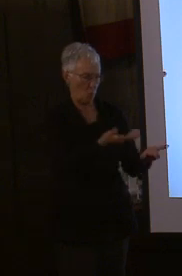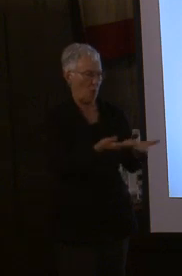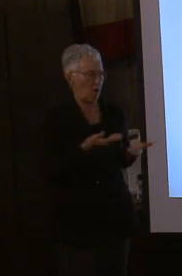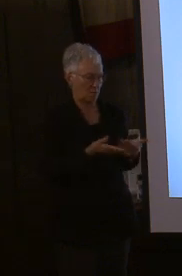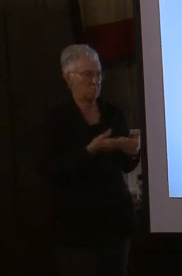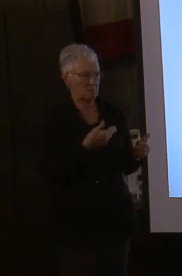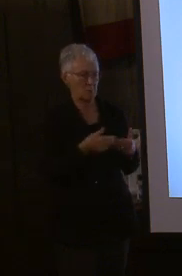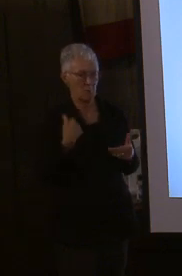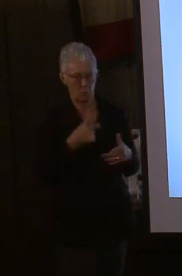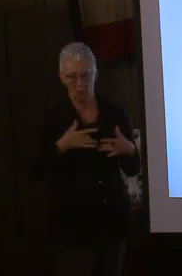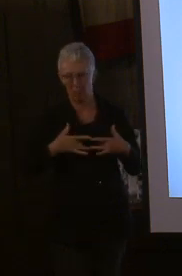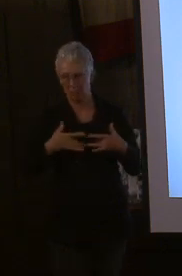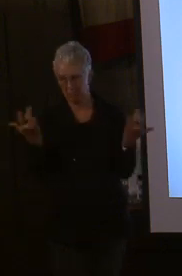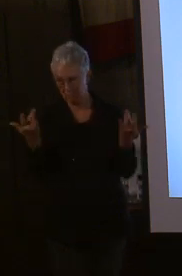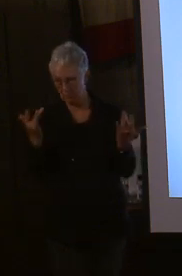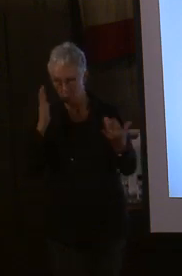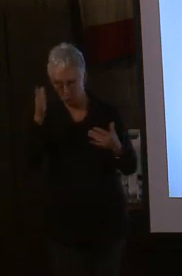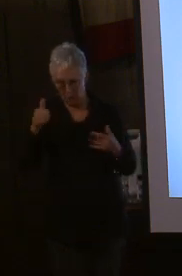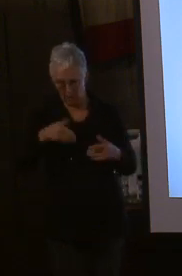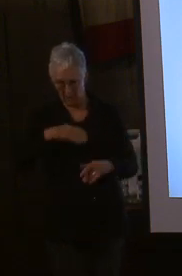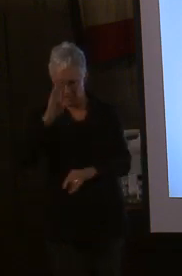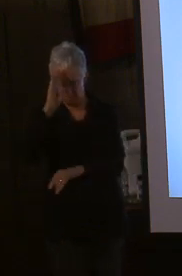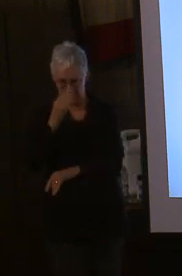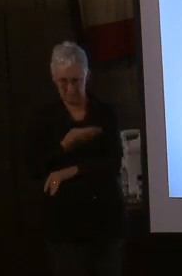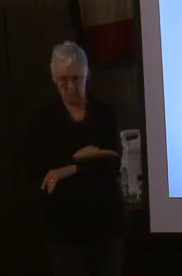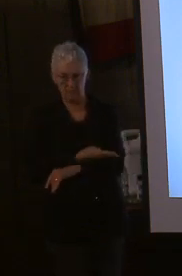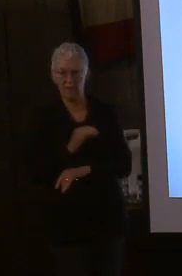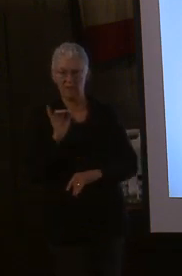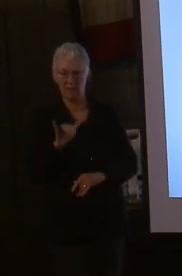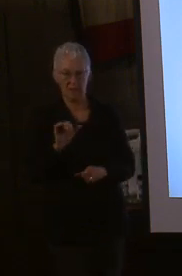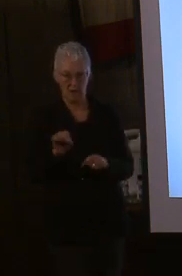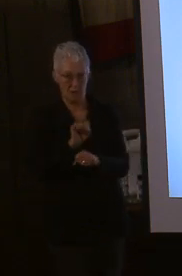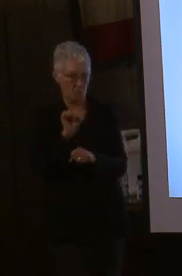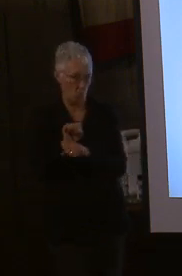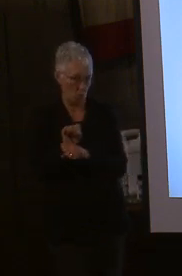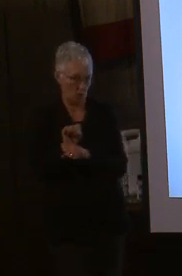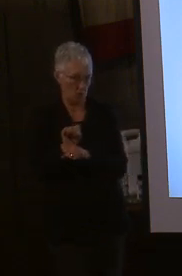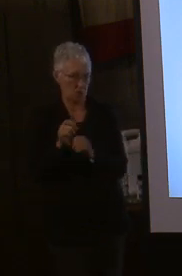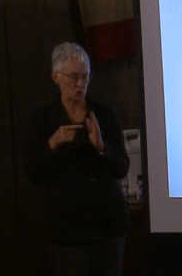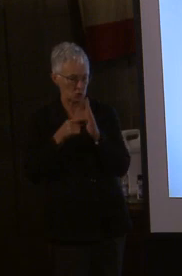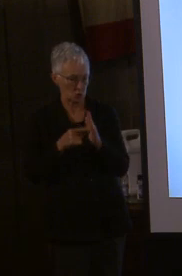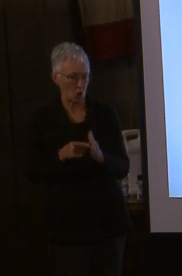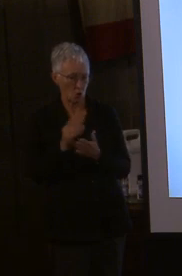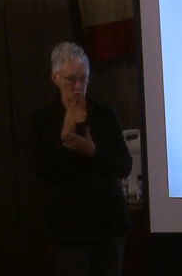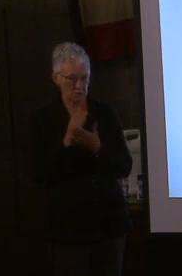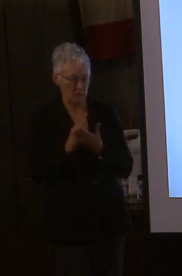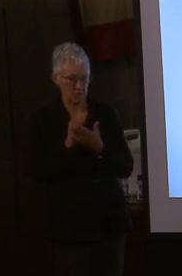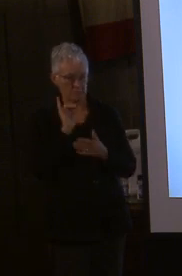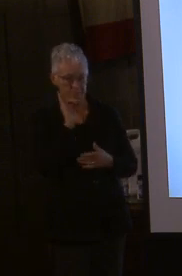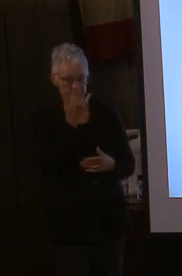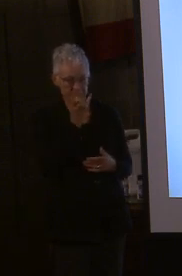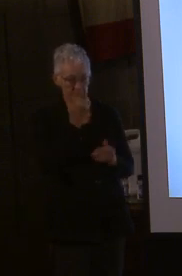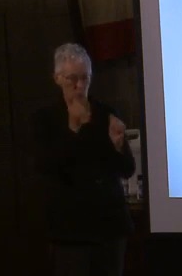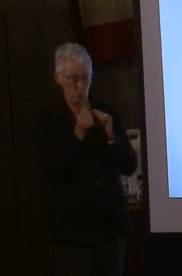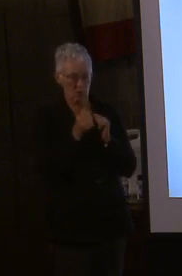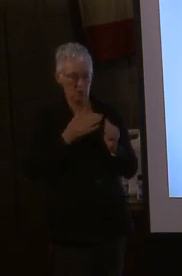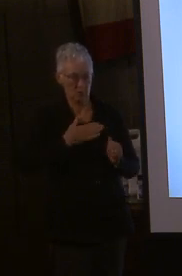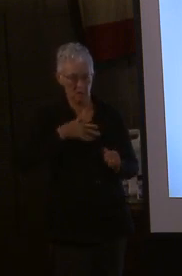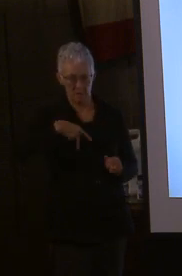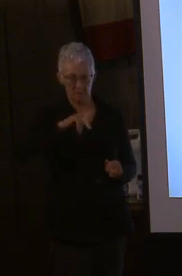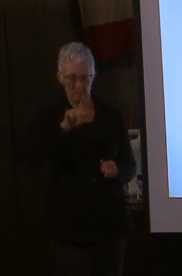son. That appointment brought more than just good news, though. Our ultrasound revealed abnormalities to his placenta and umbilical